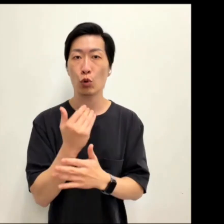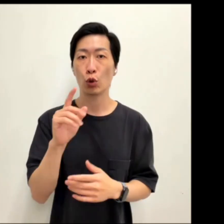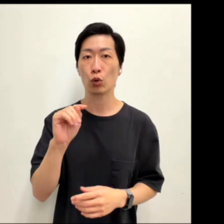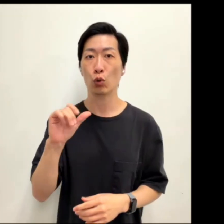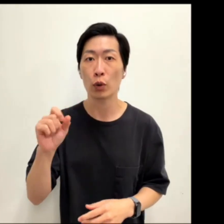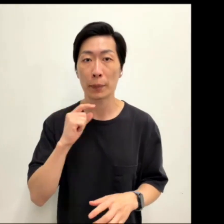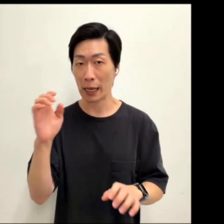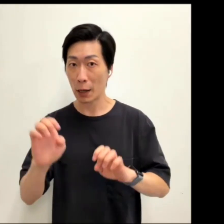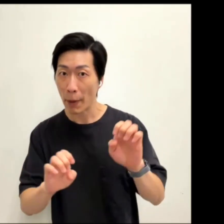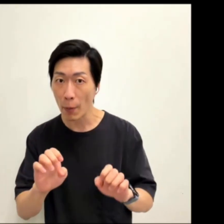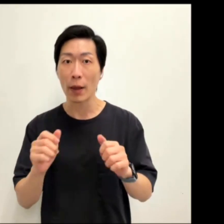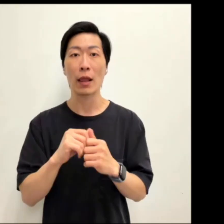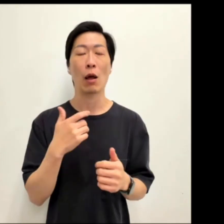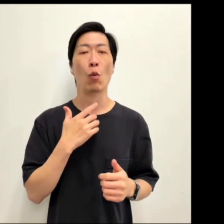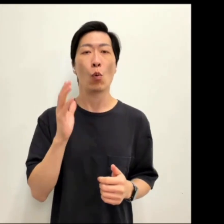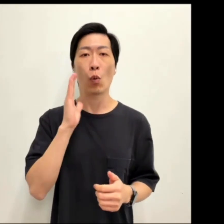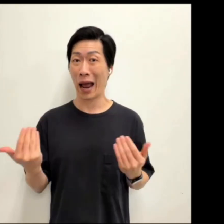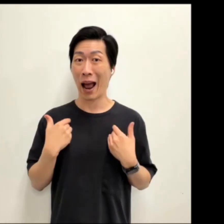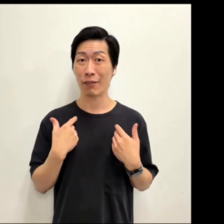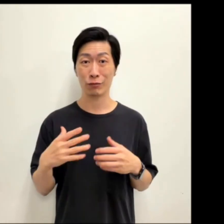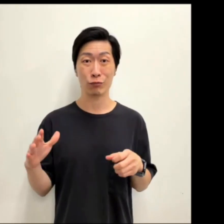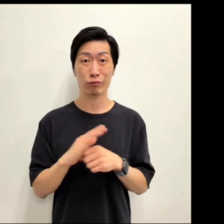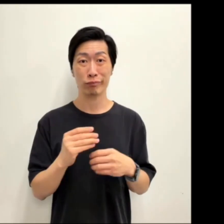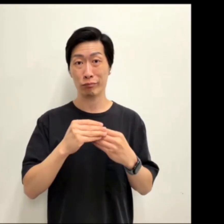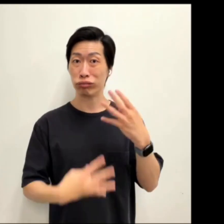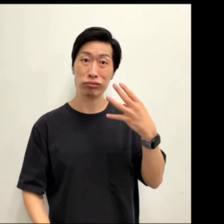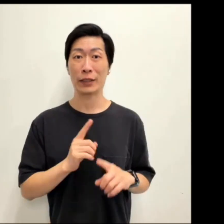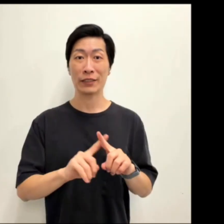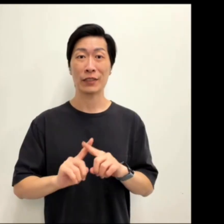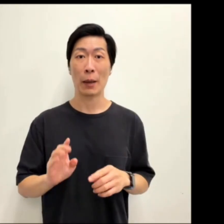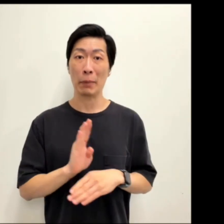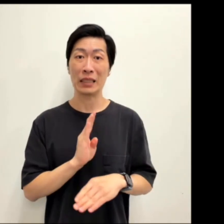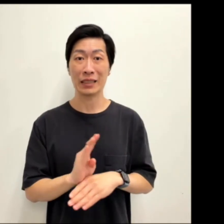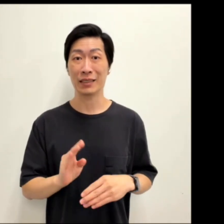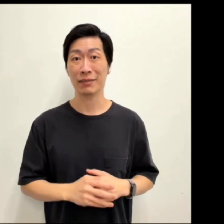tools. We'll be experimenting, and we'll have a whole portfolio of businesses.